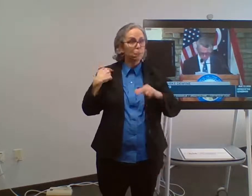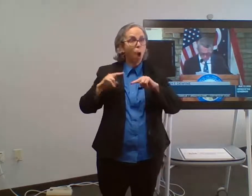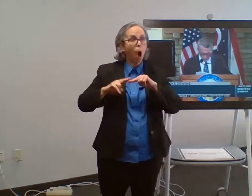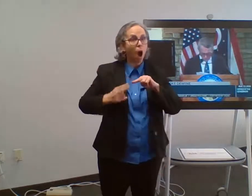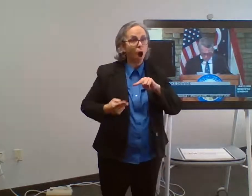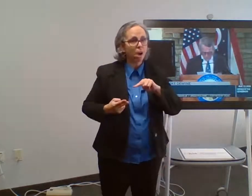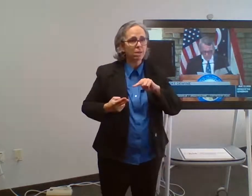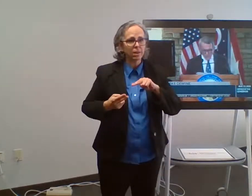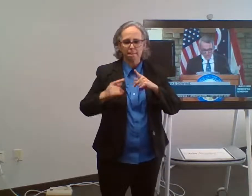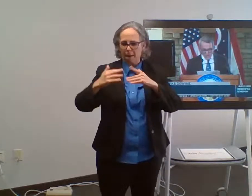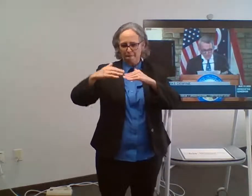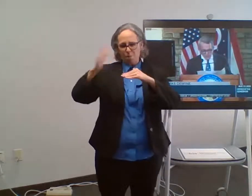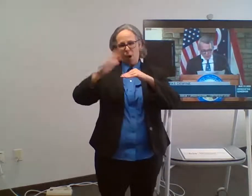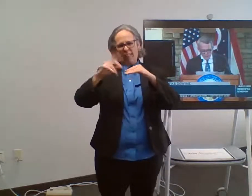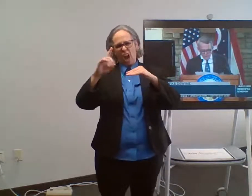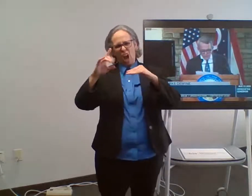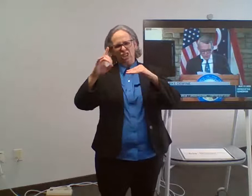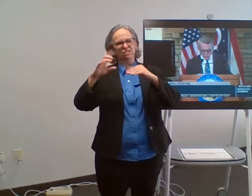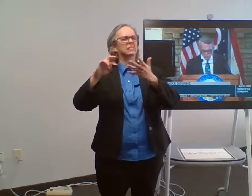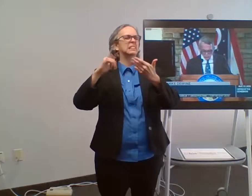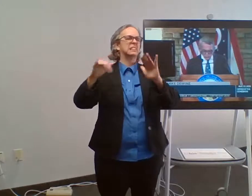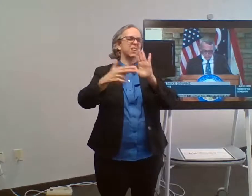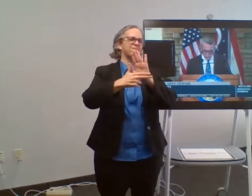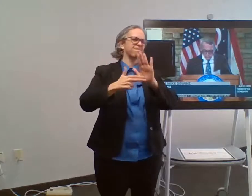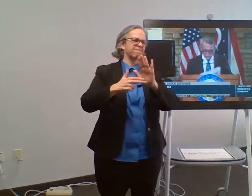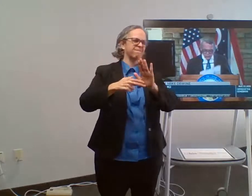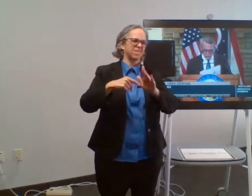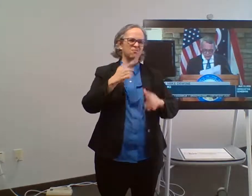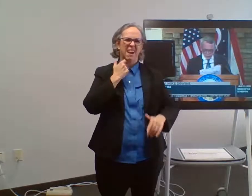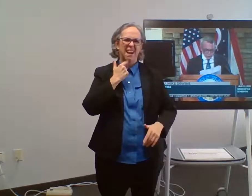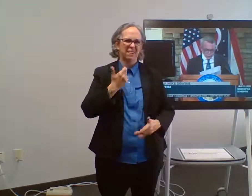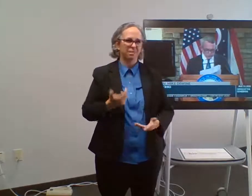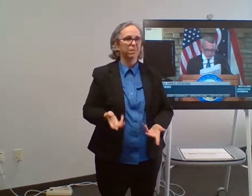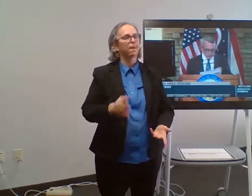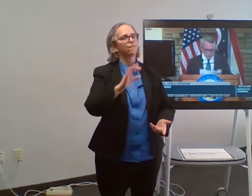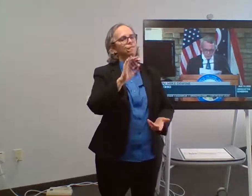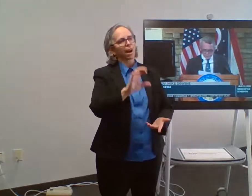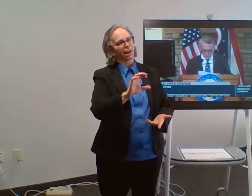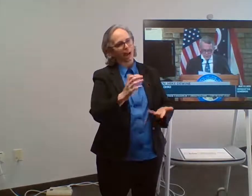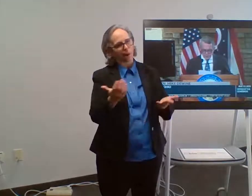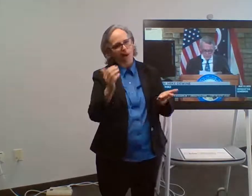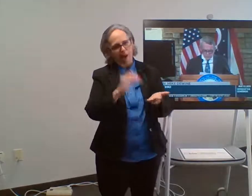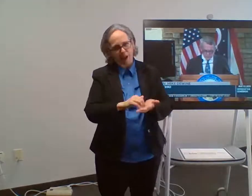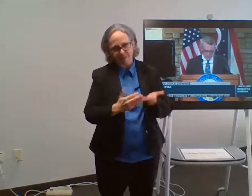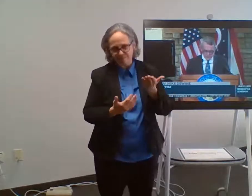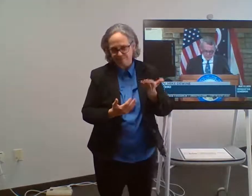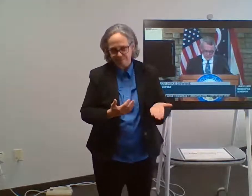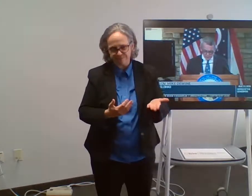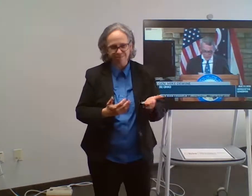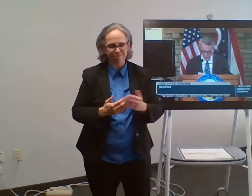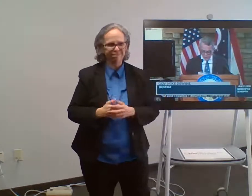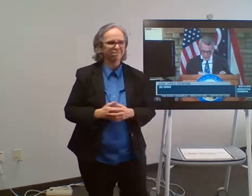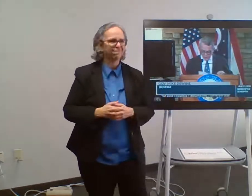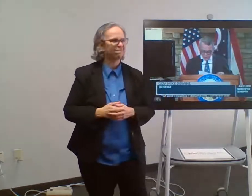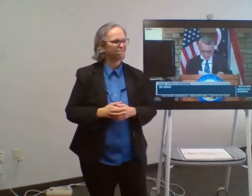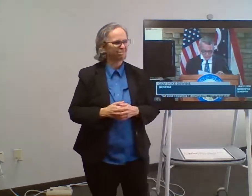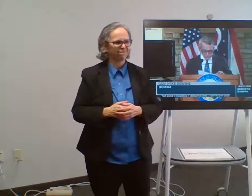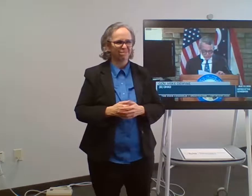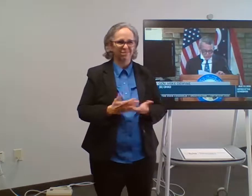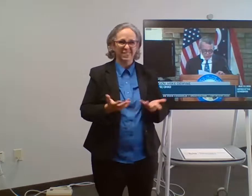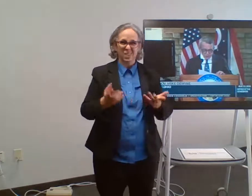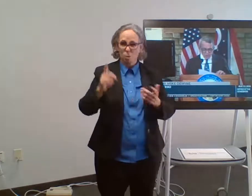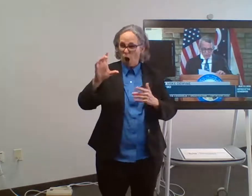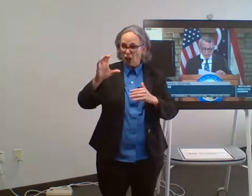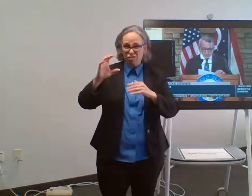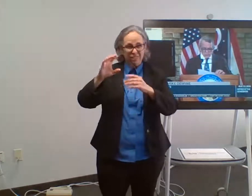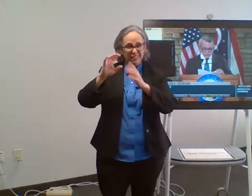elevated. Franklin County also continues as red this week because they meet the CDC definition for high